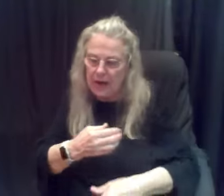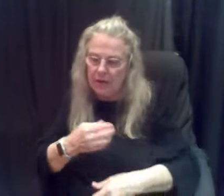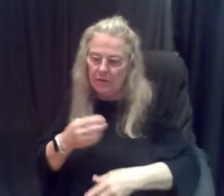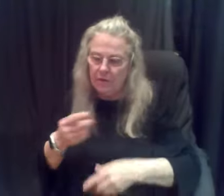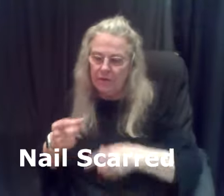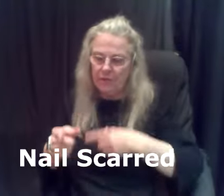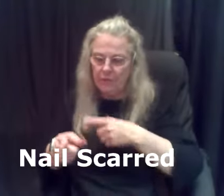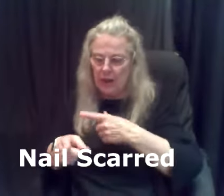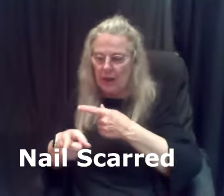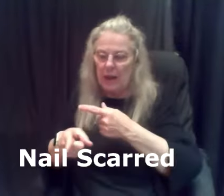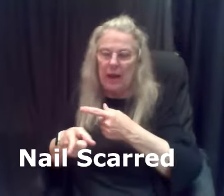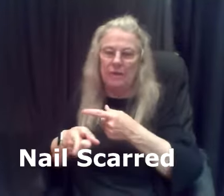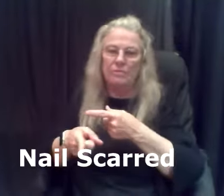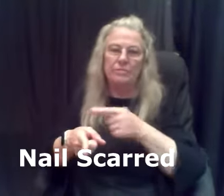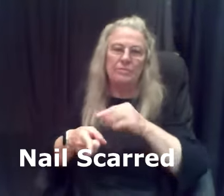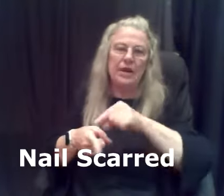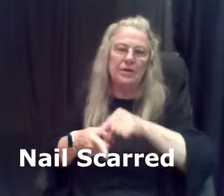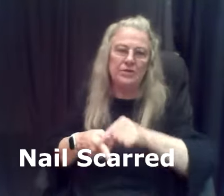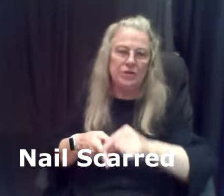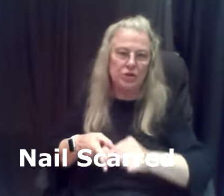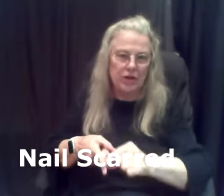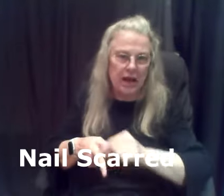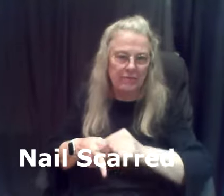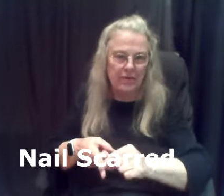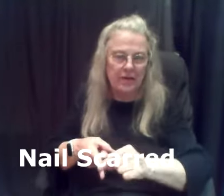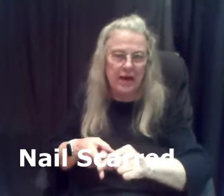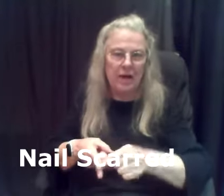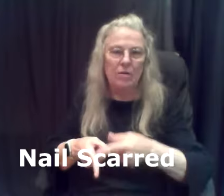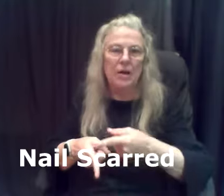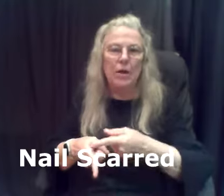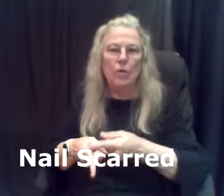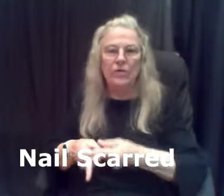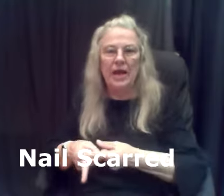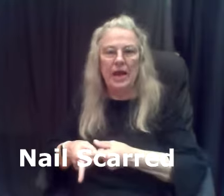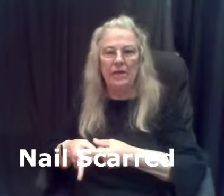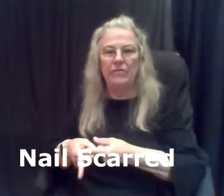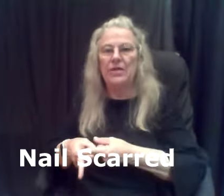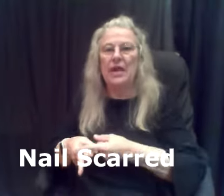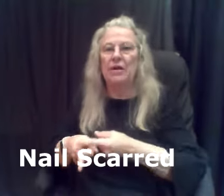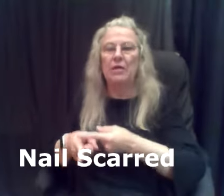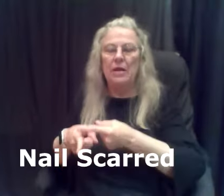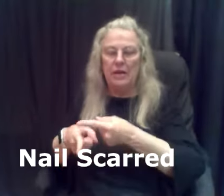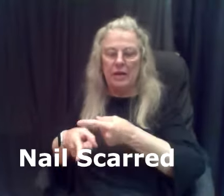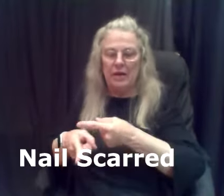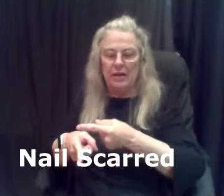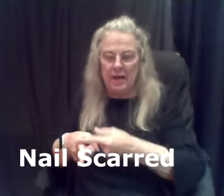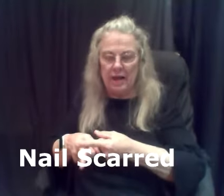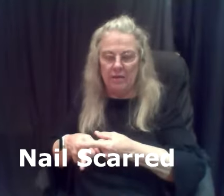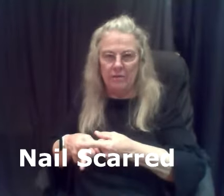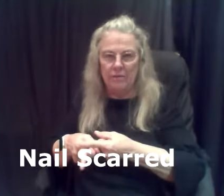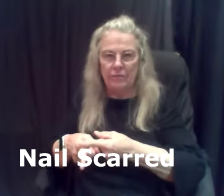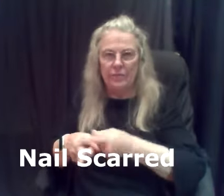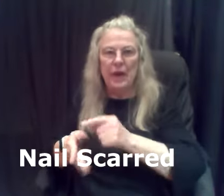Nail, and here's the shaft of the nail with the head of the nail. Nail, and